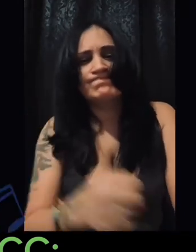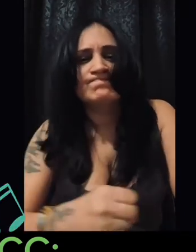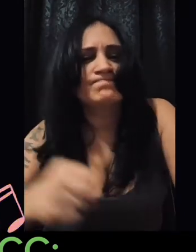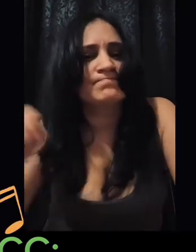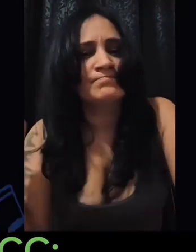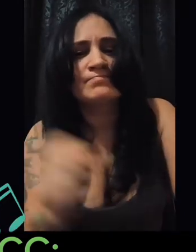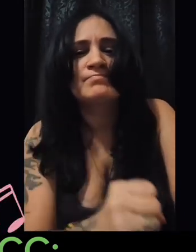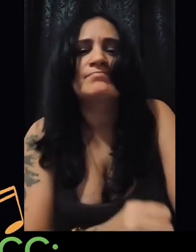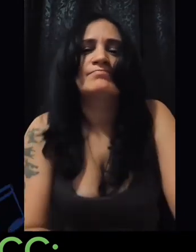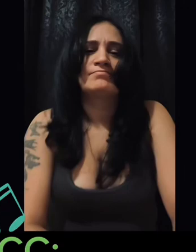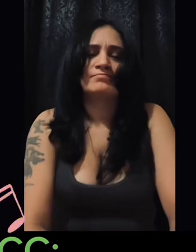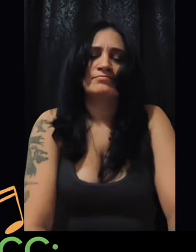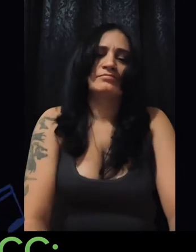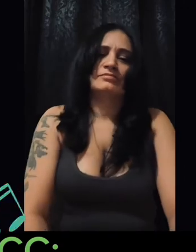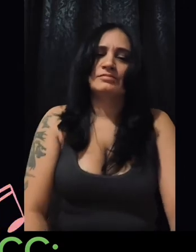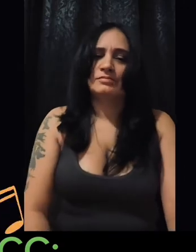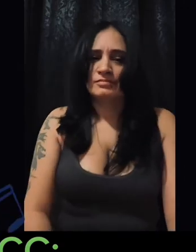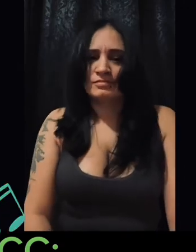Yeah